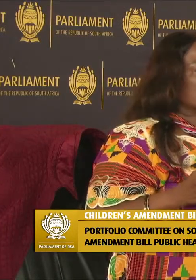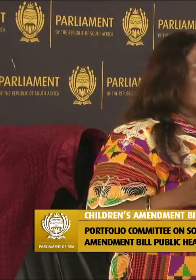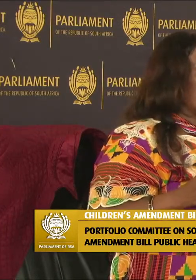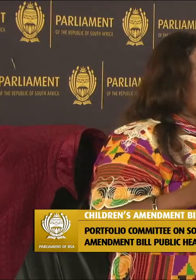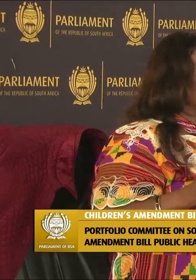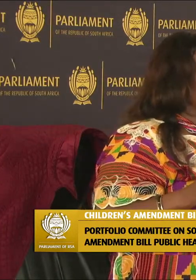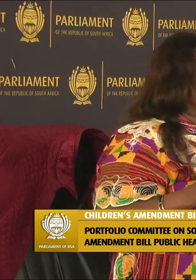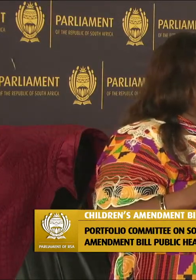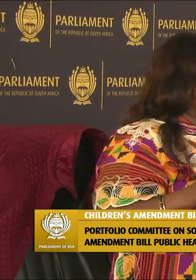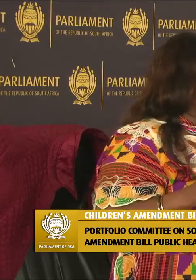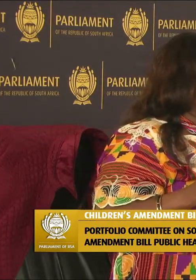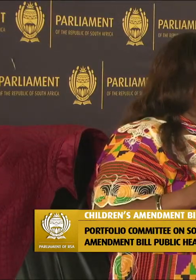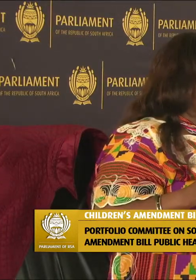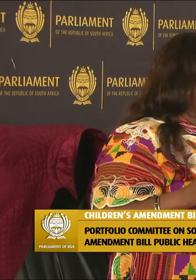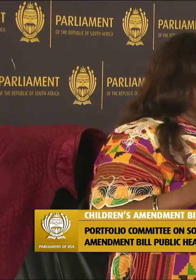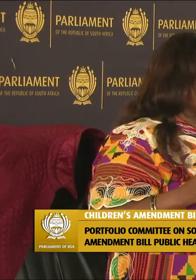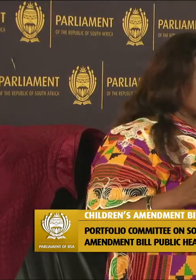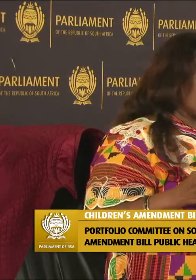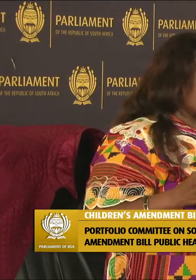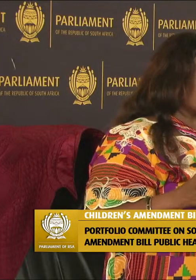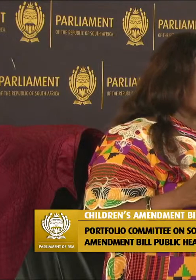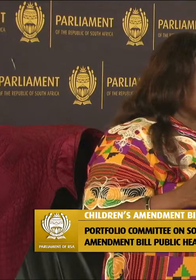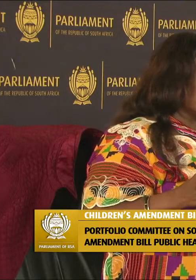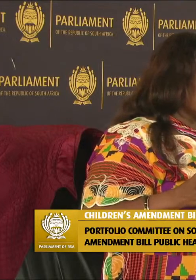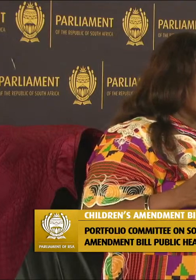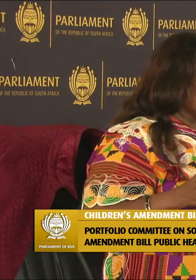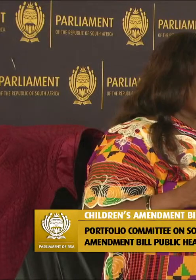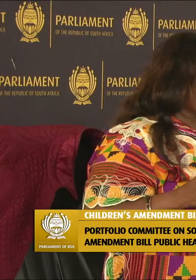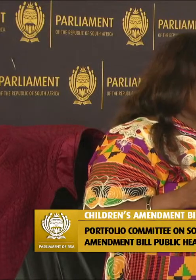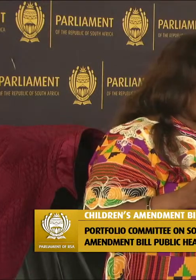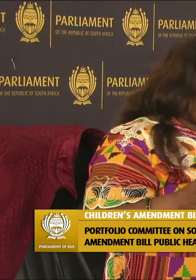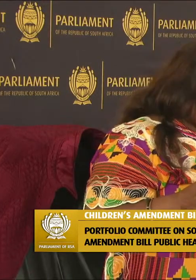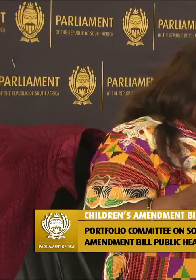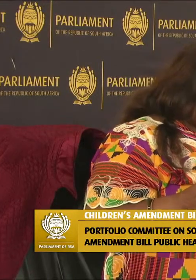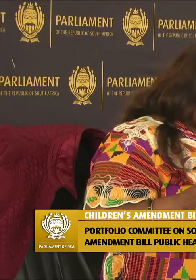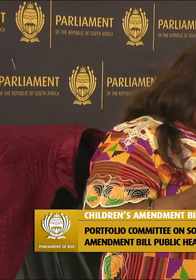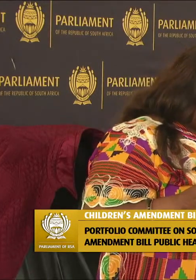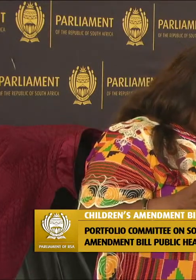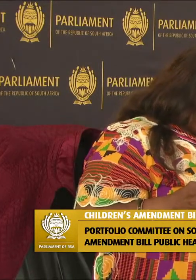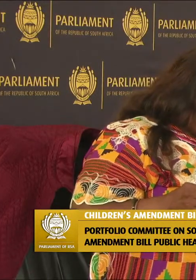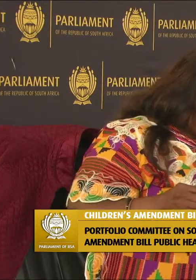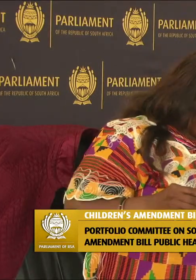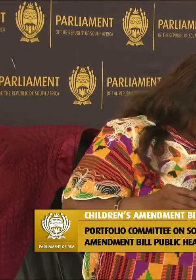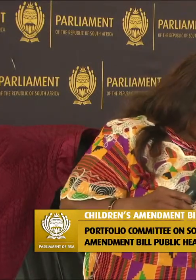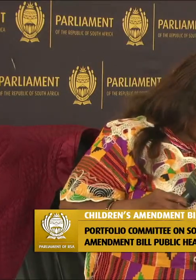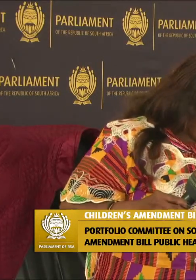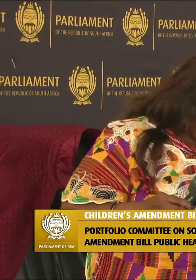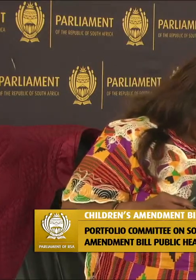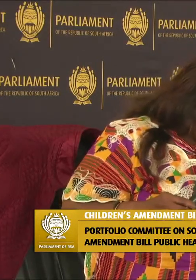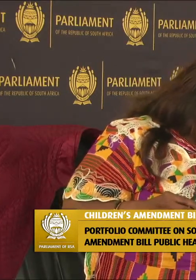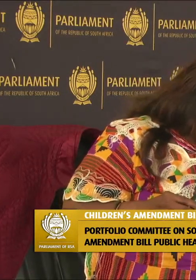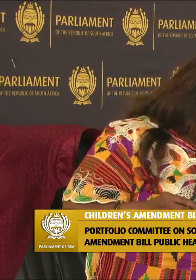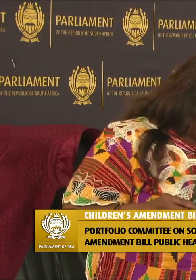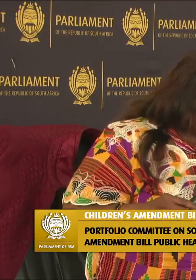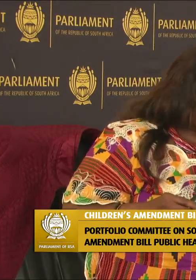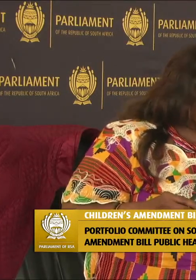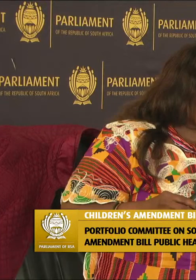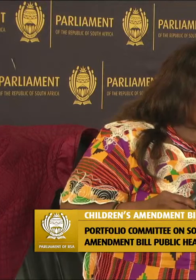that uzokhona ukunxibelelana nayo ngendlela right. We will also talk about matters that relate to